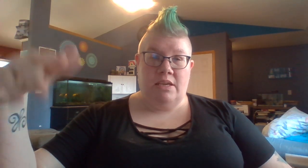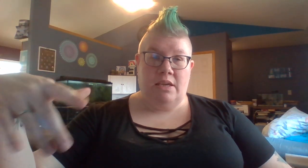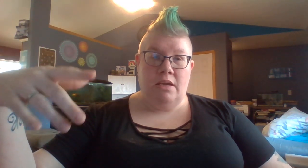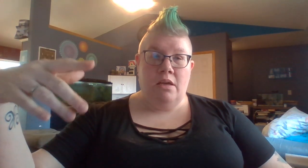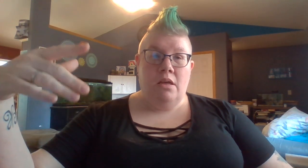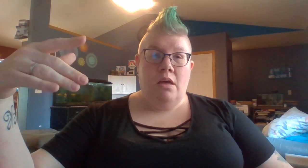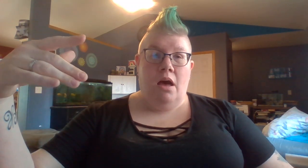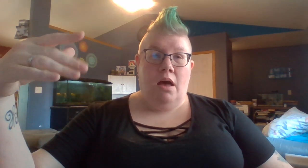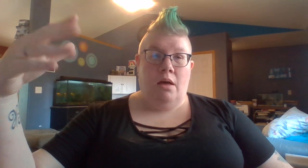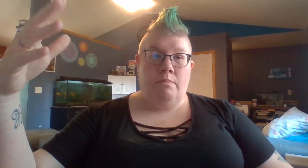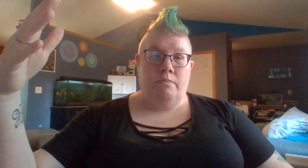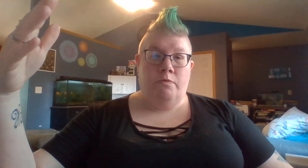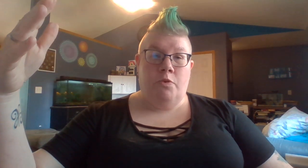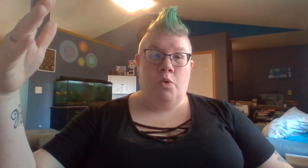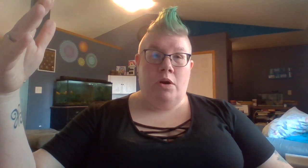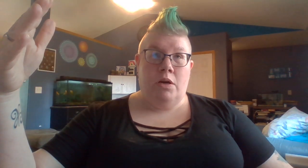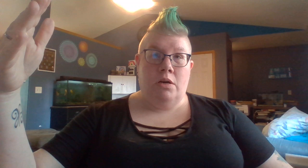PC for